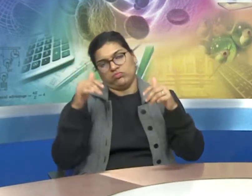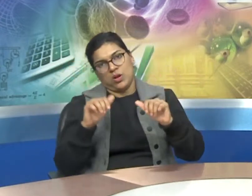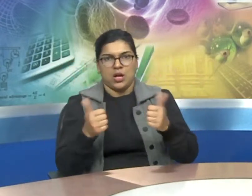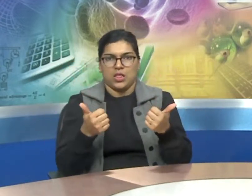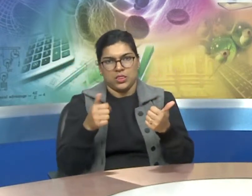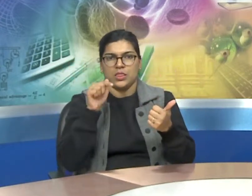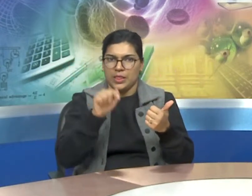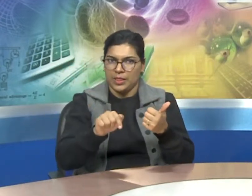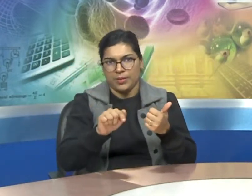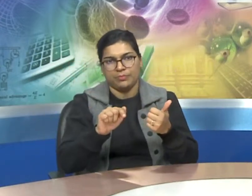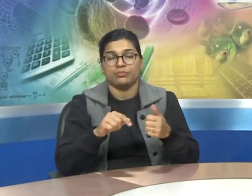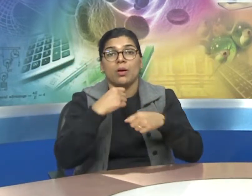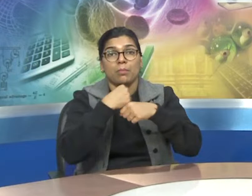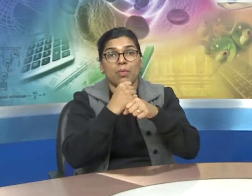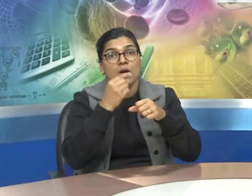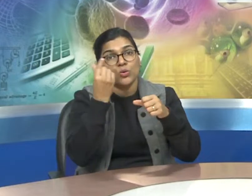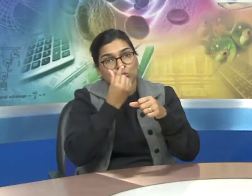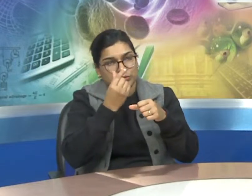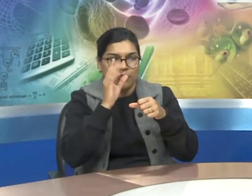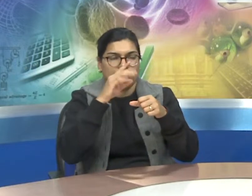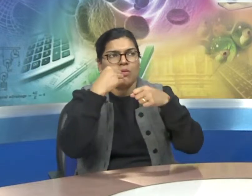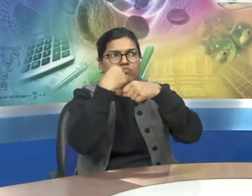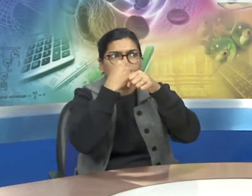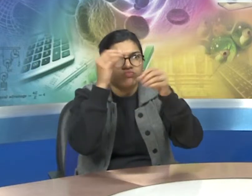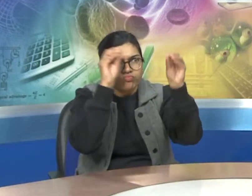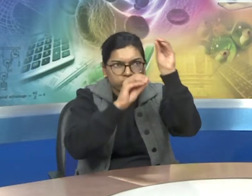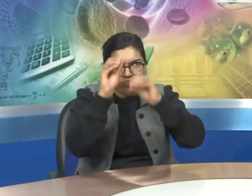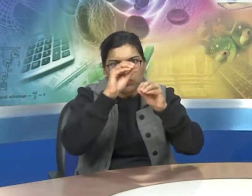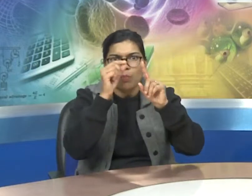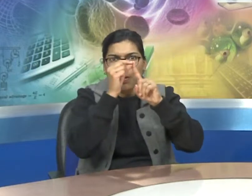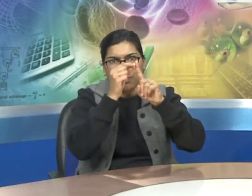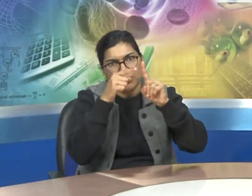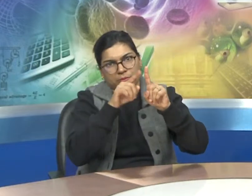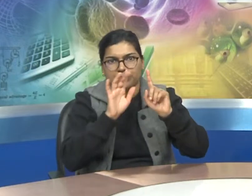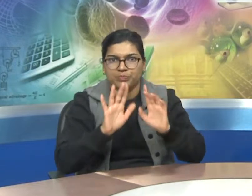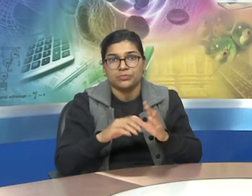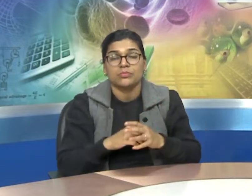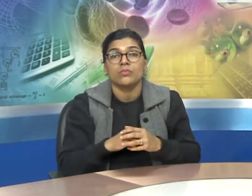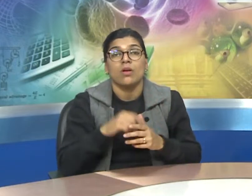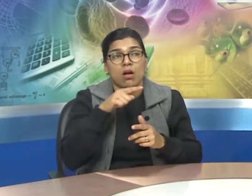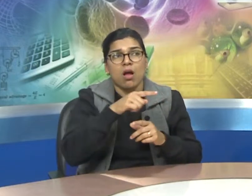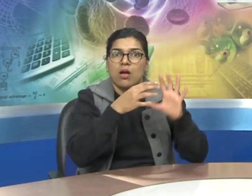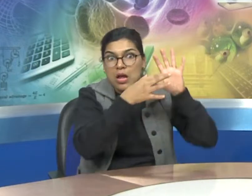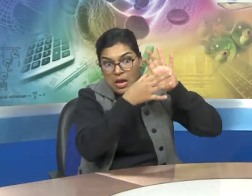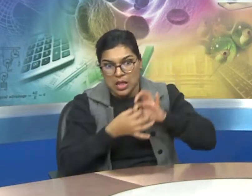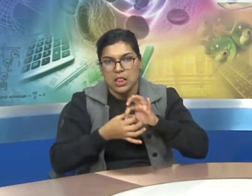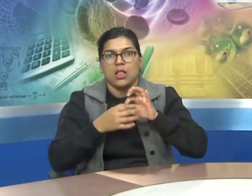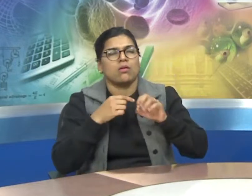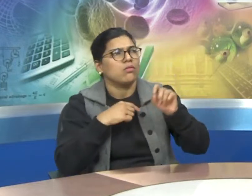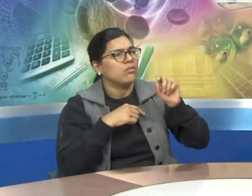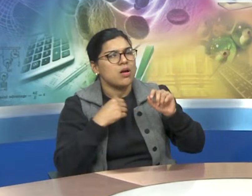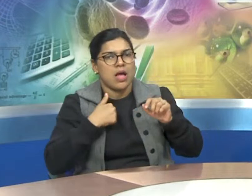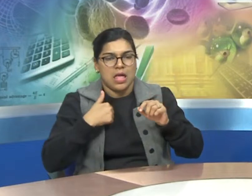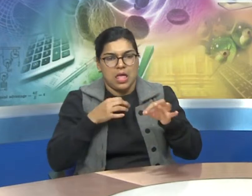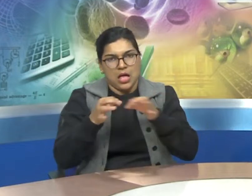of one or more people to present our ideas, or to deliver